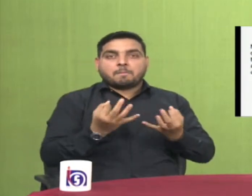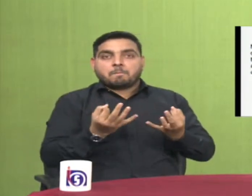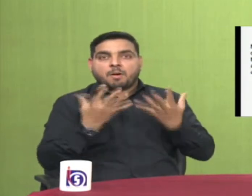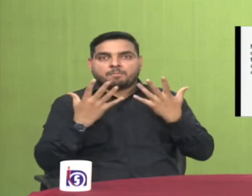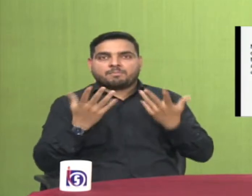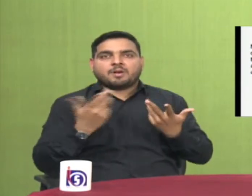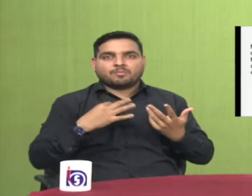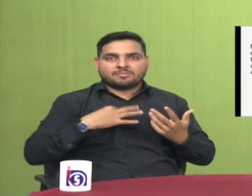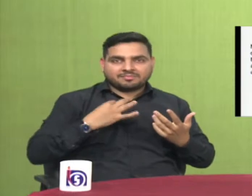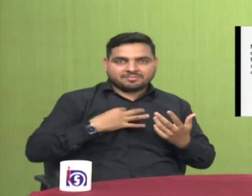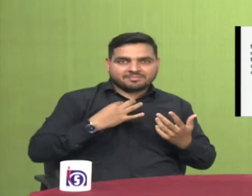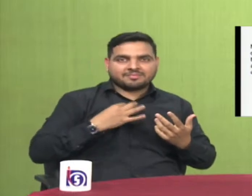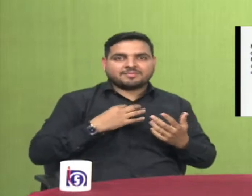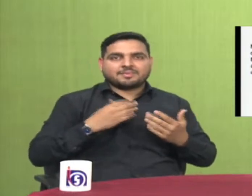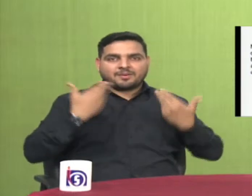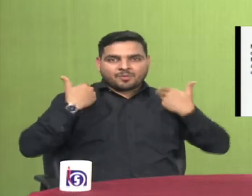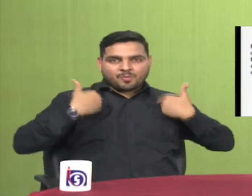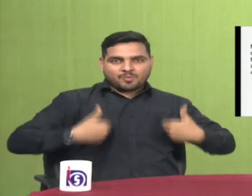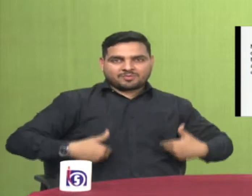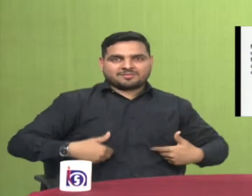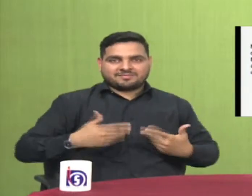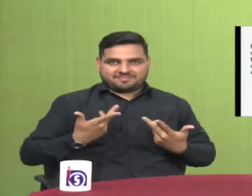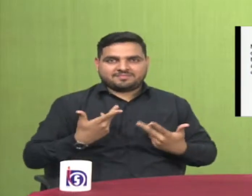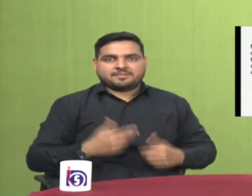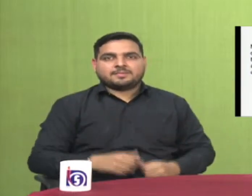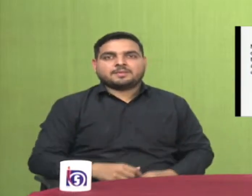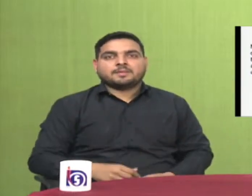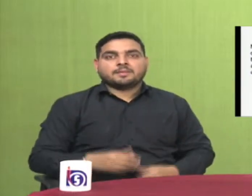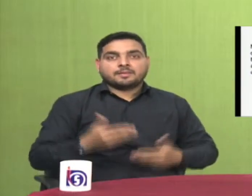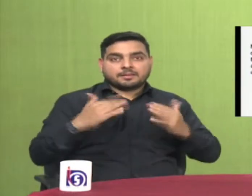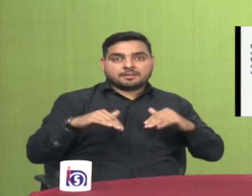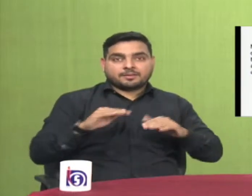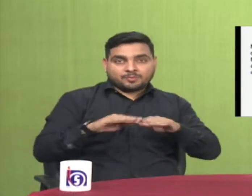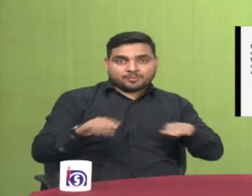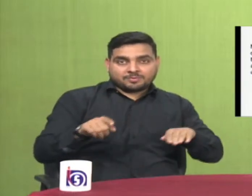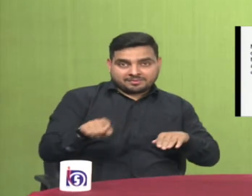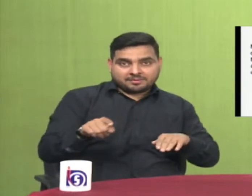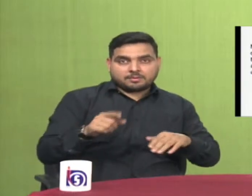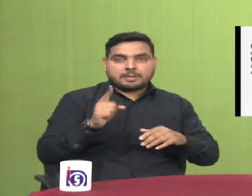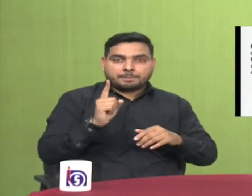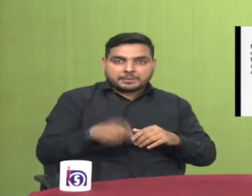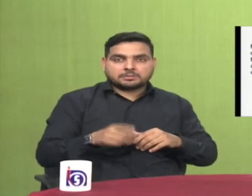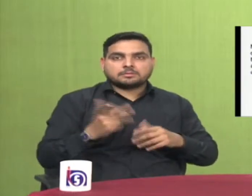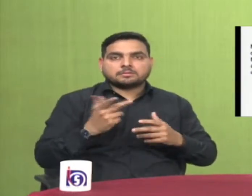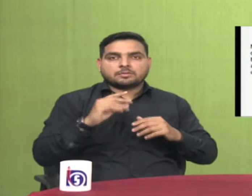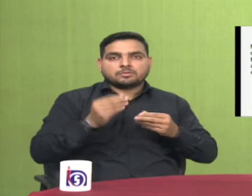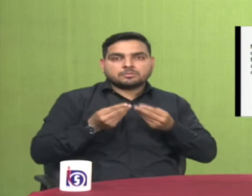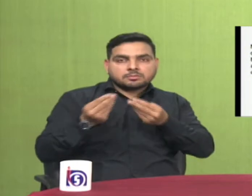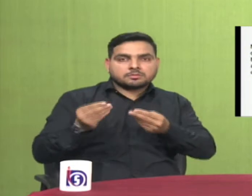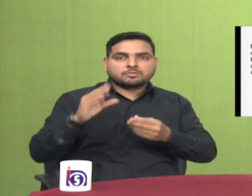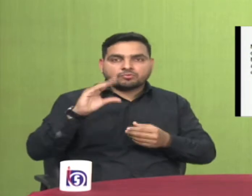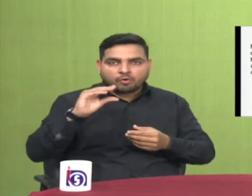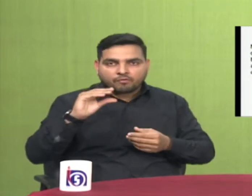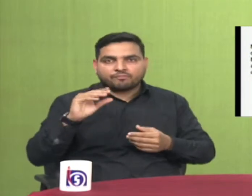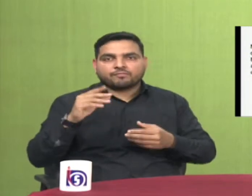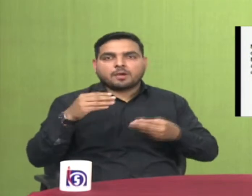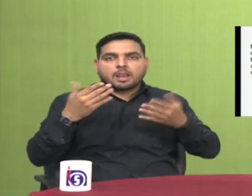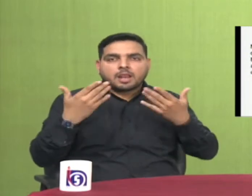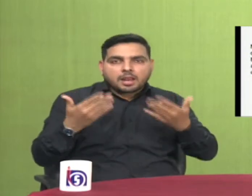Hence, it should be soft, lightweight, absorbent, and quick drying. The diaper and